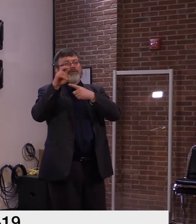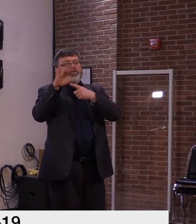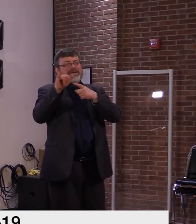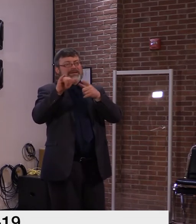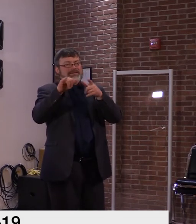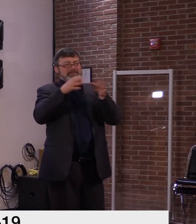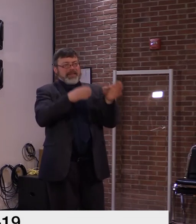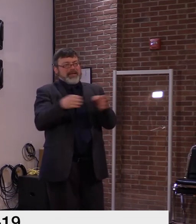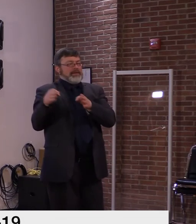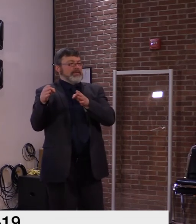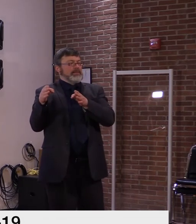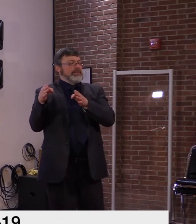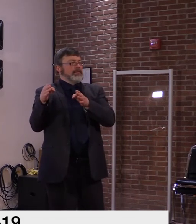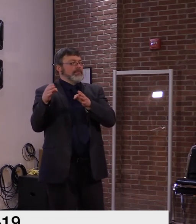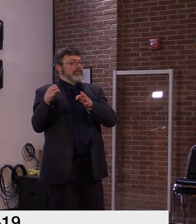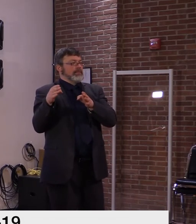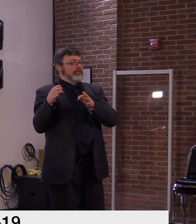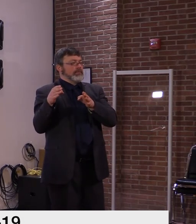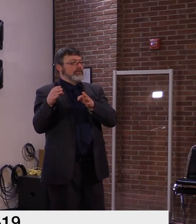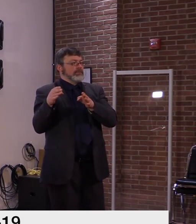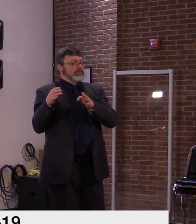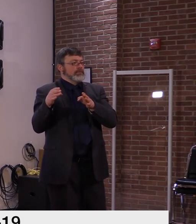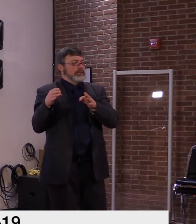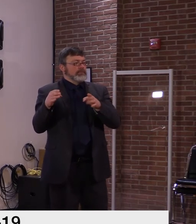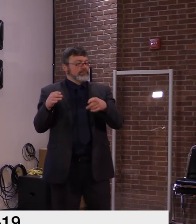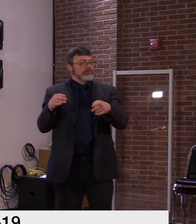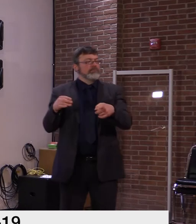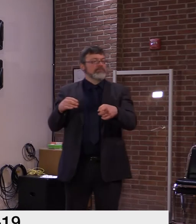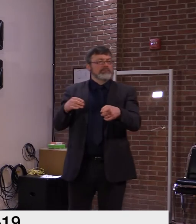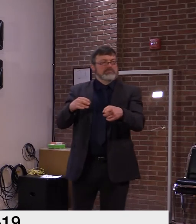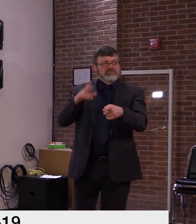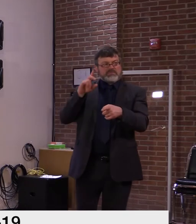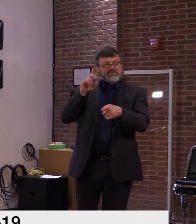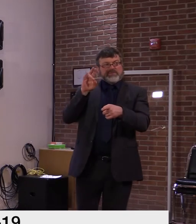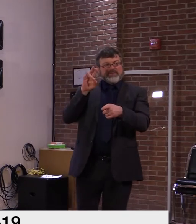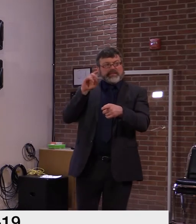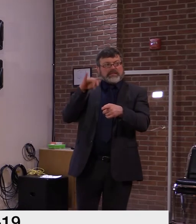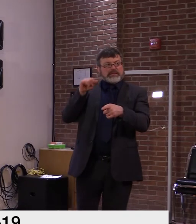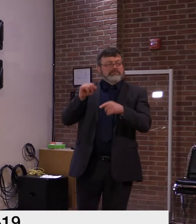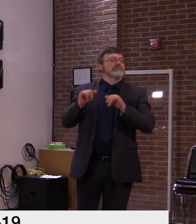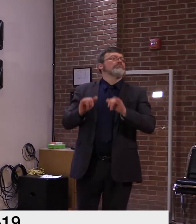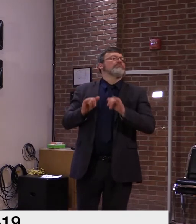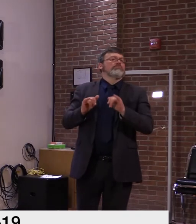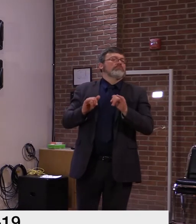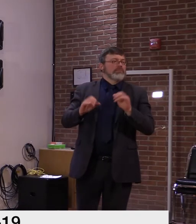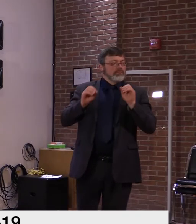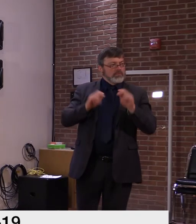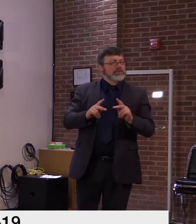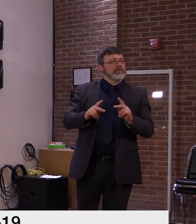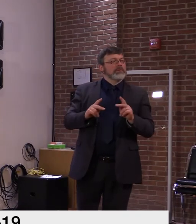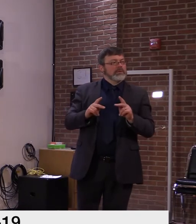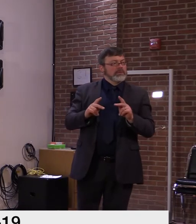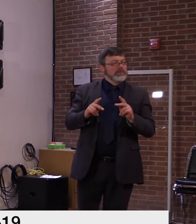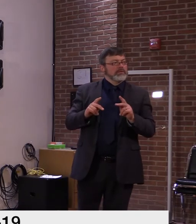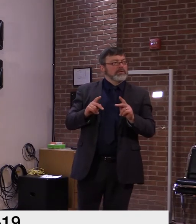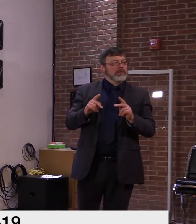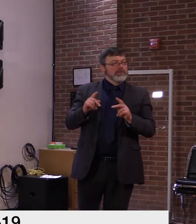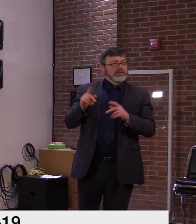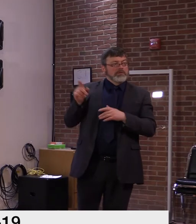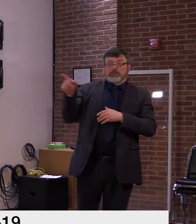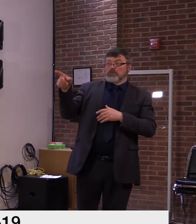Sure. Okay. But could you just say, kind of frankly, do you anticipate a change to